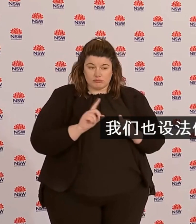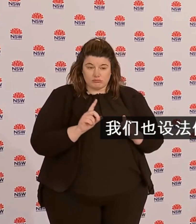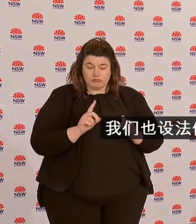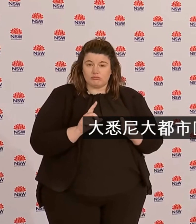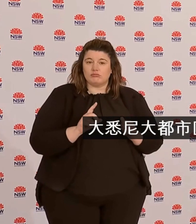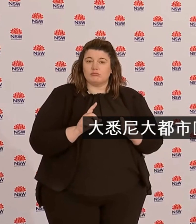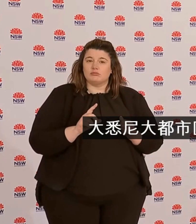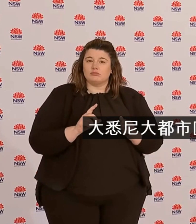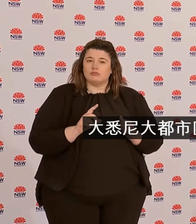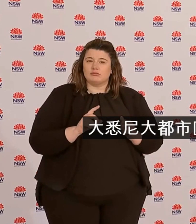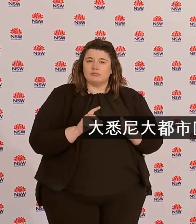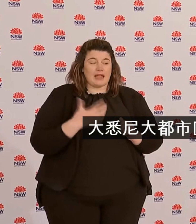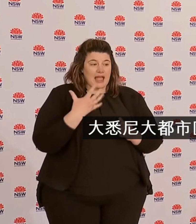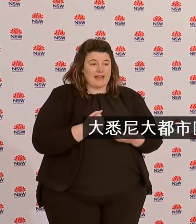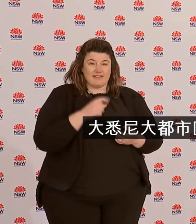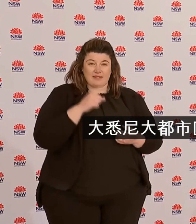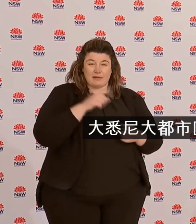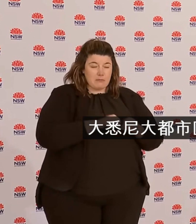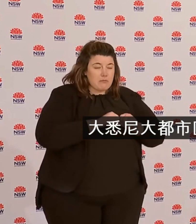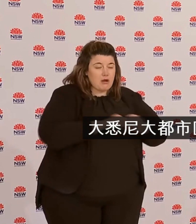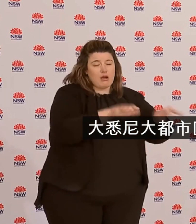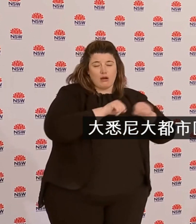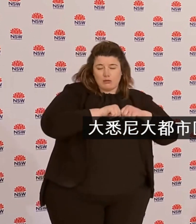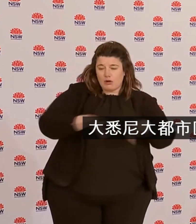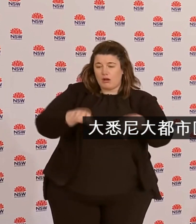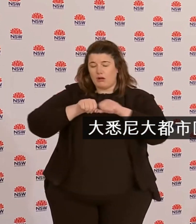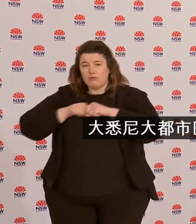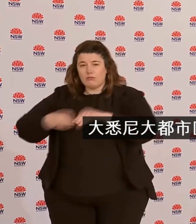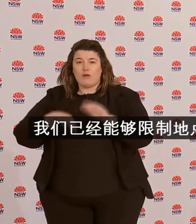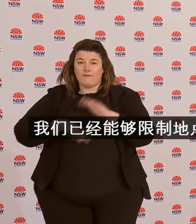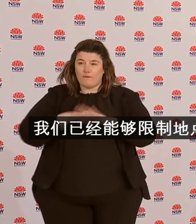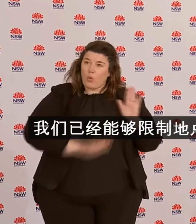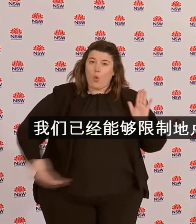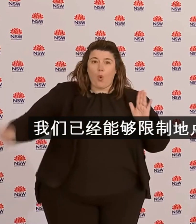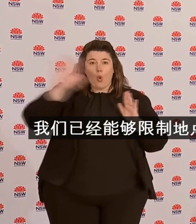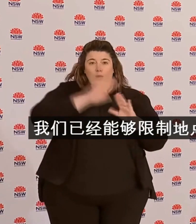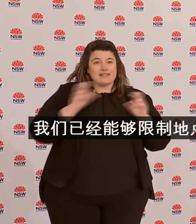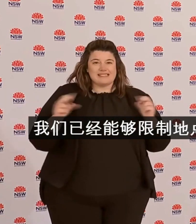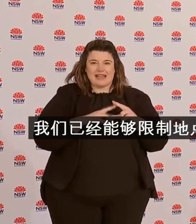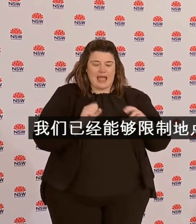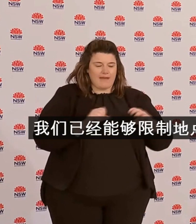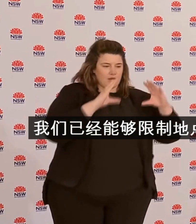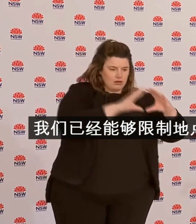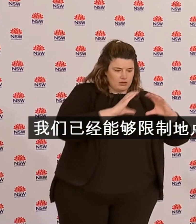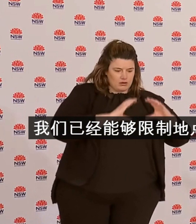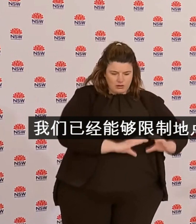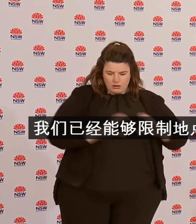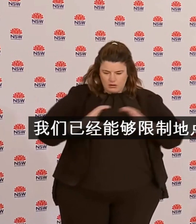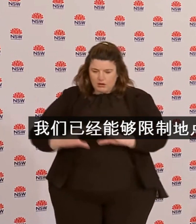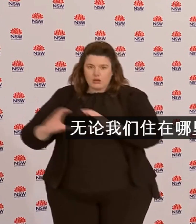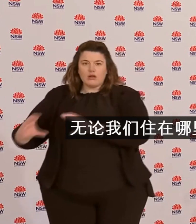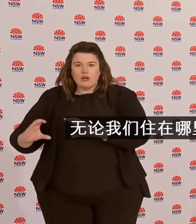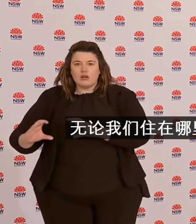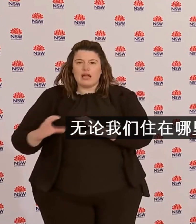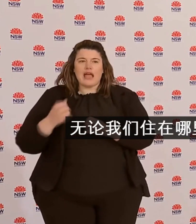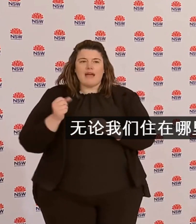encouraging, is not have major outbreaks all throughout Greater Metropolitan Sydney. We've been able to limit the locations. Yes, there are cases here and